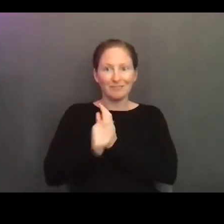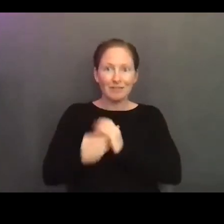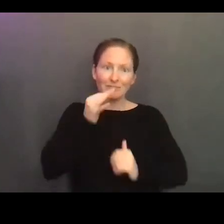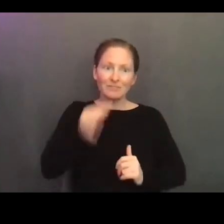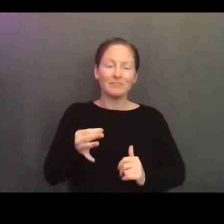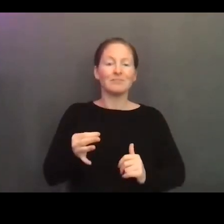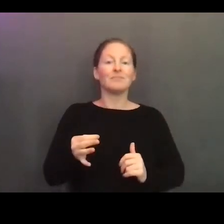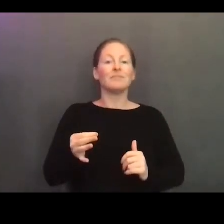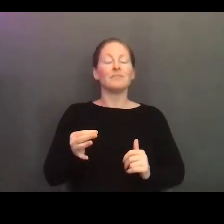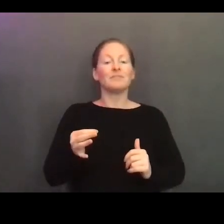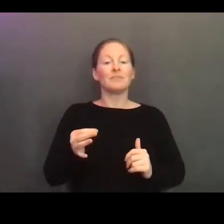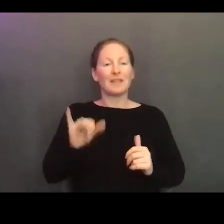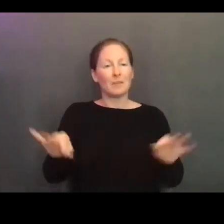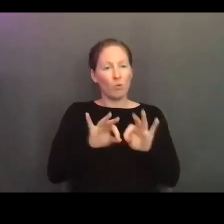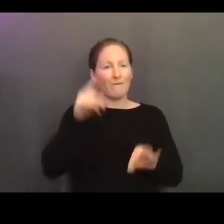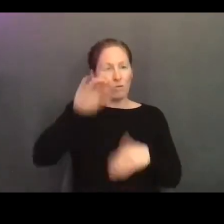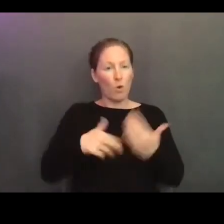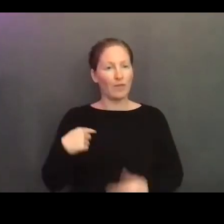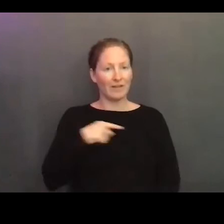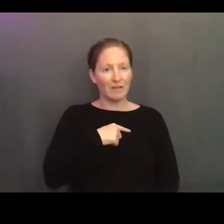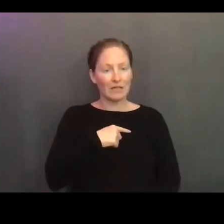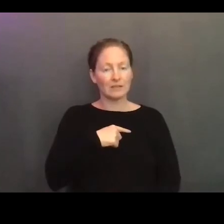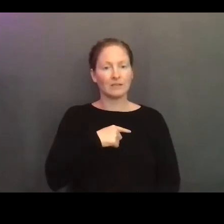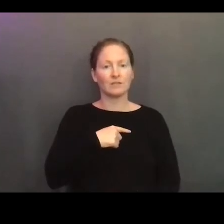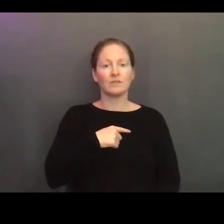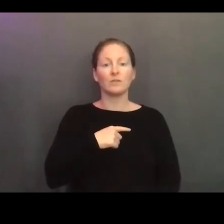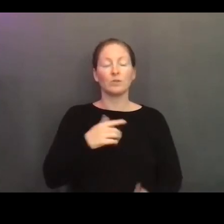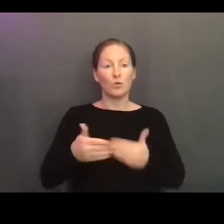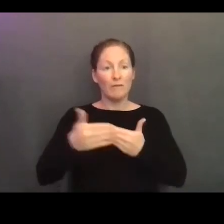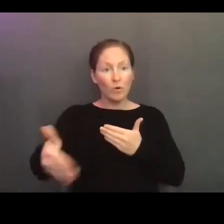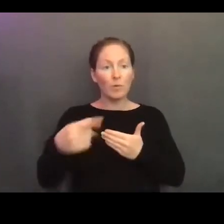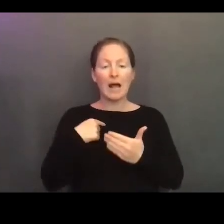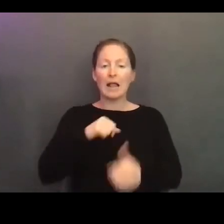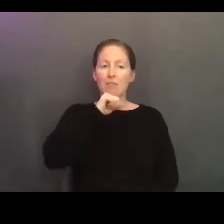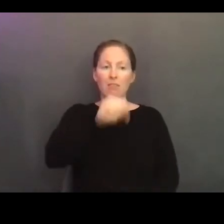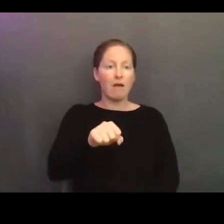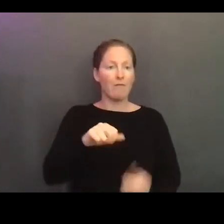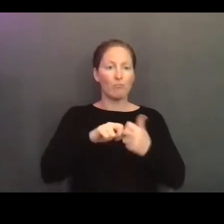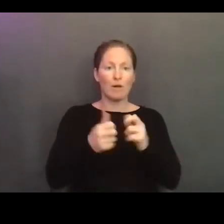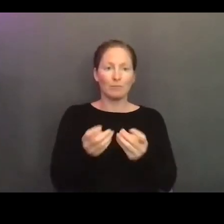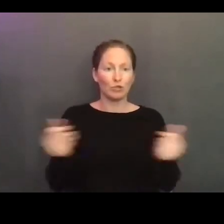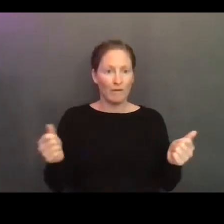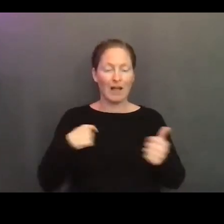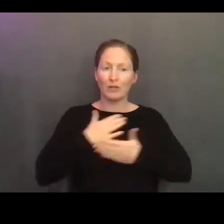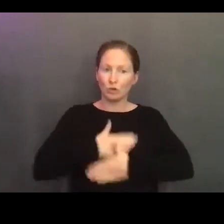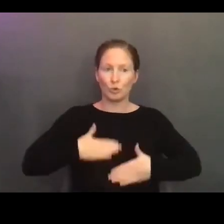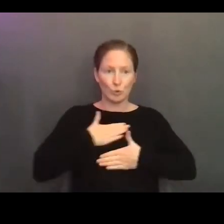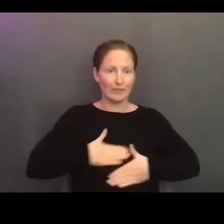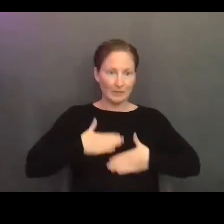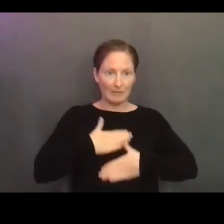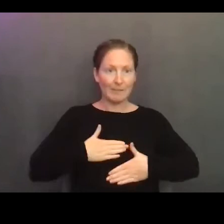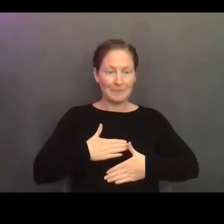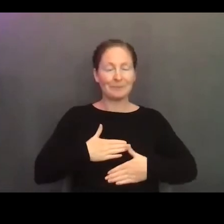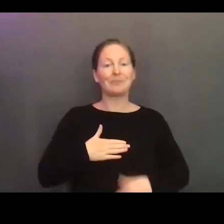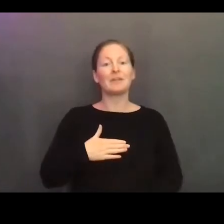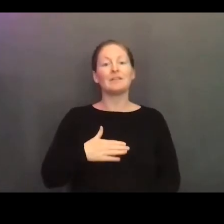would, you know, say going forward is, you know, I love solving problems. It is something that I truly enjoy doing. I'm that